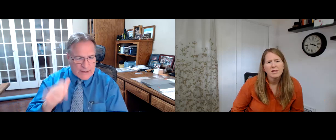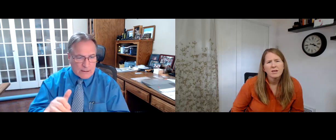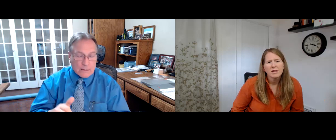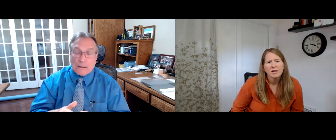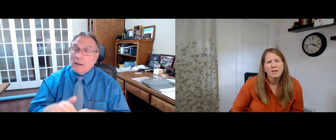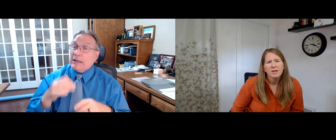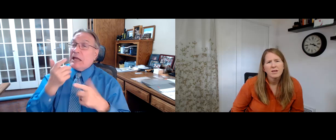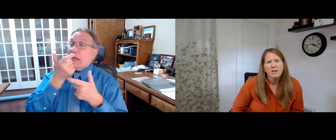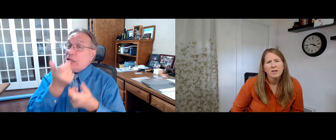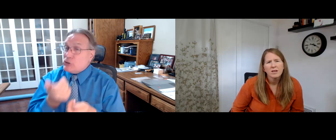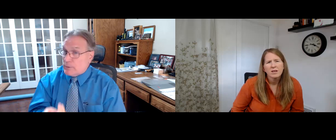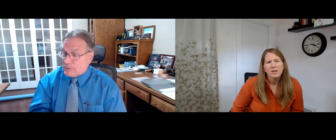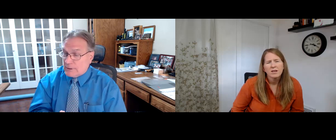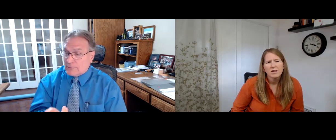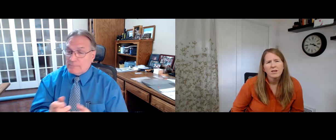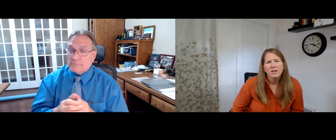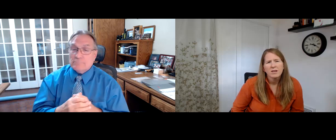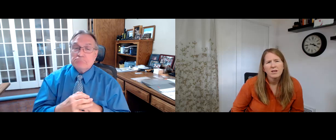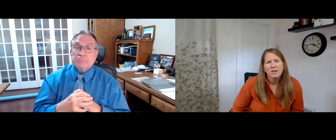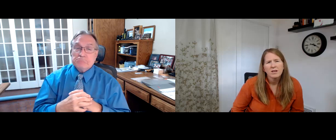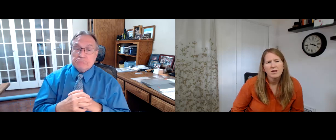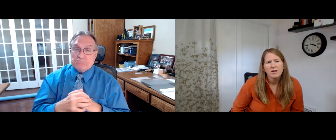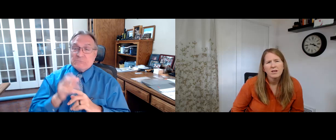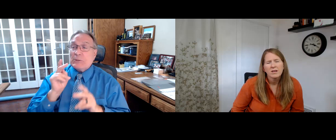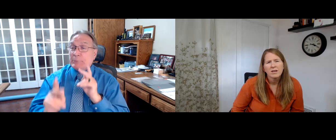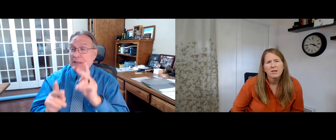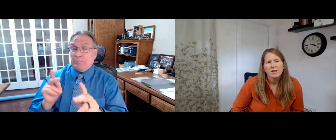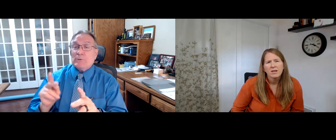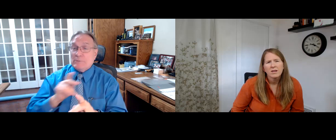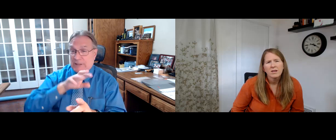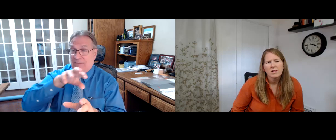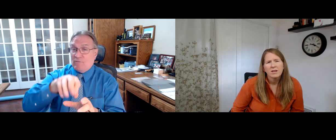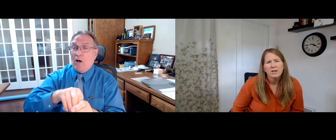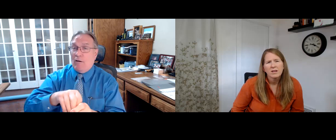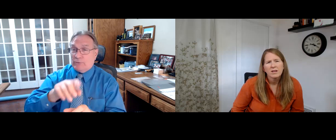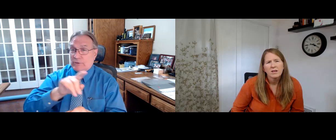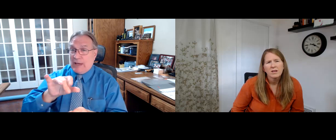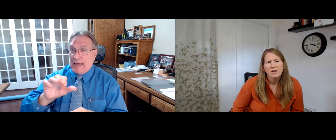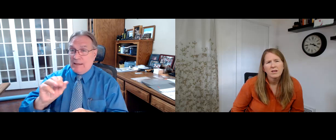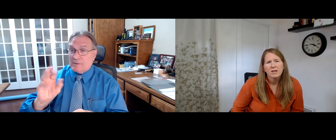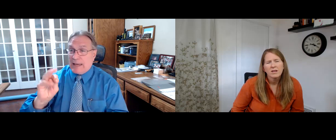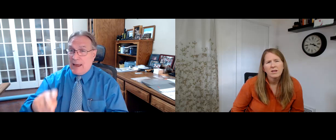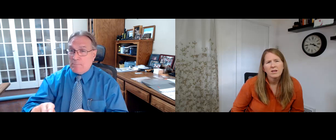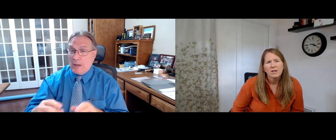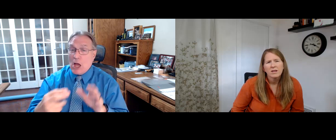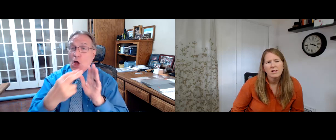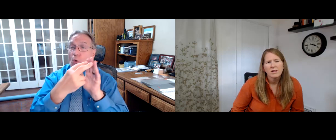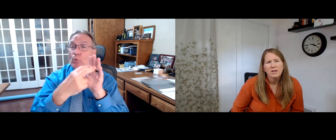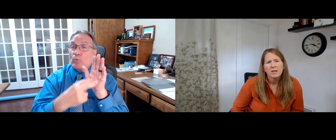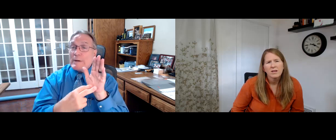that. Interesting. The people involved, Zion's camp,